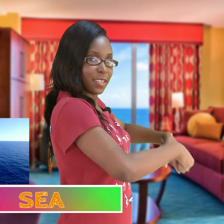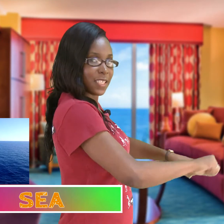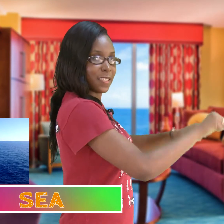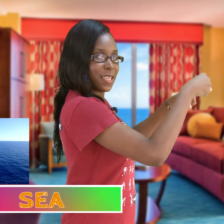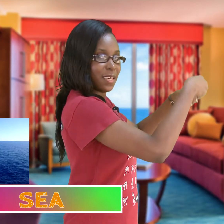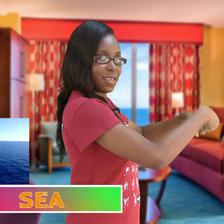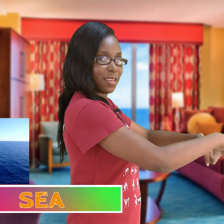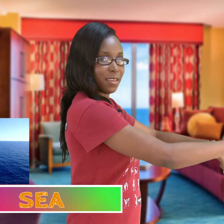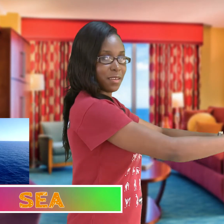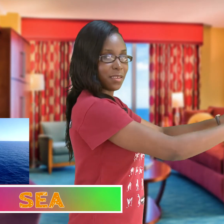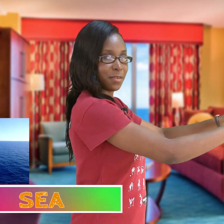Sea.